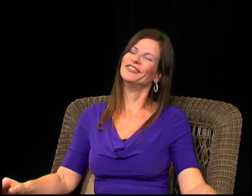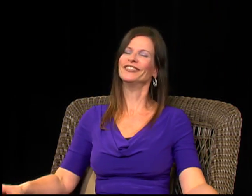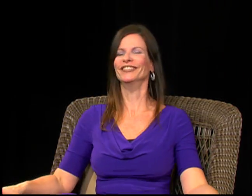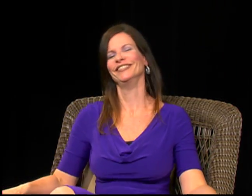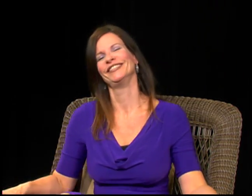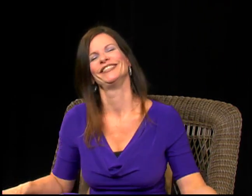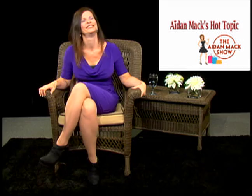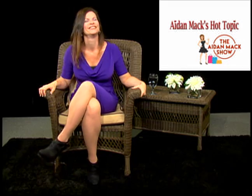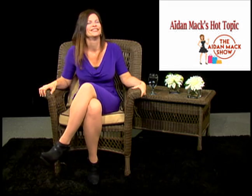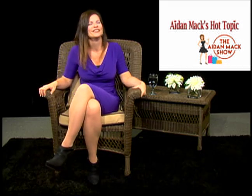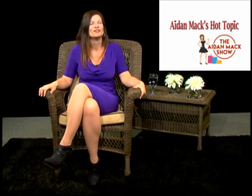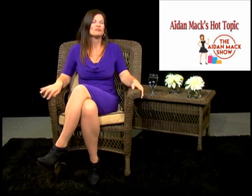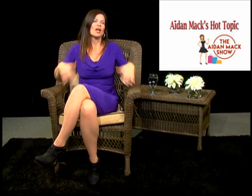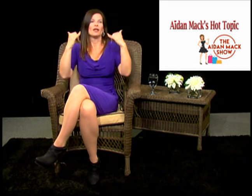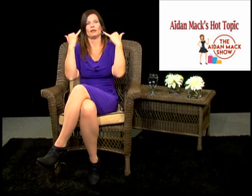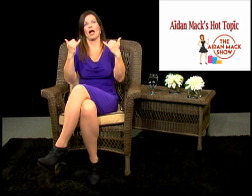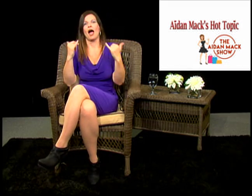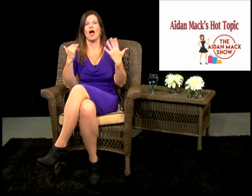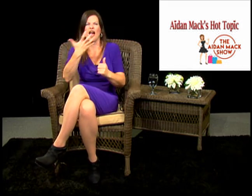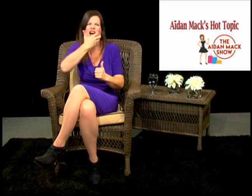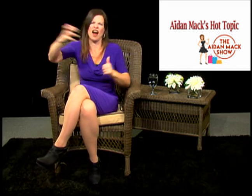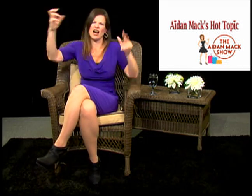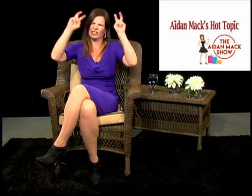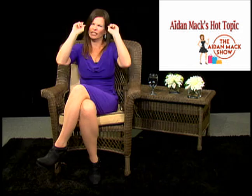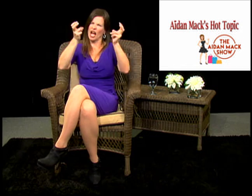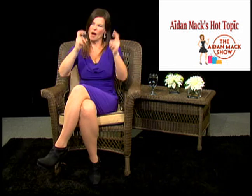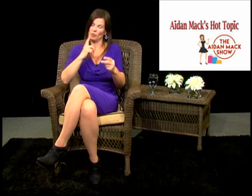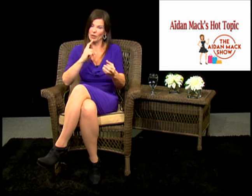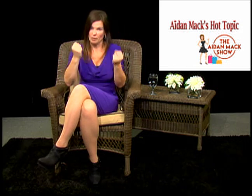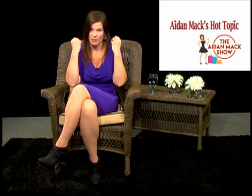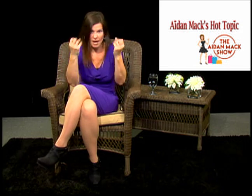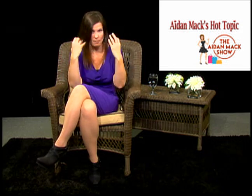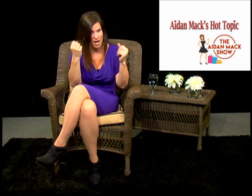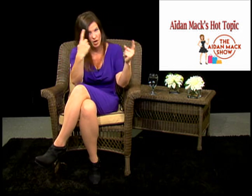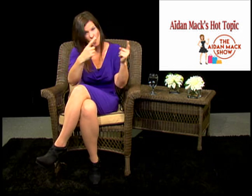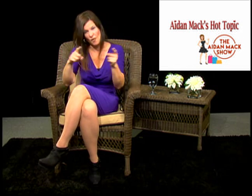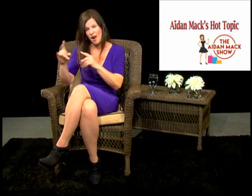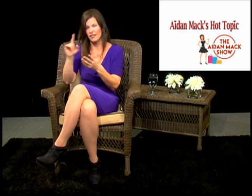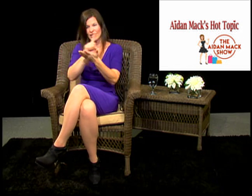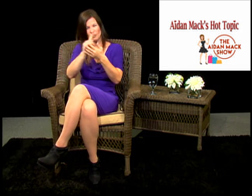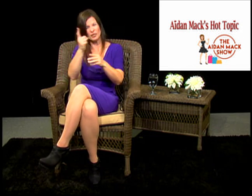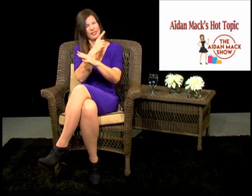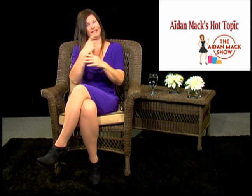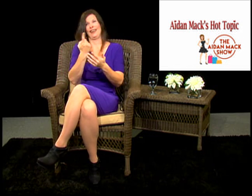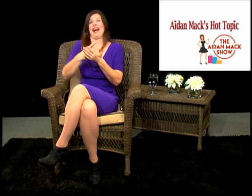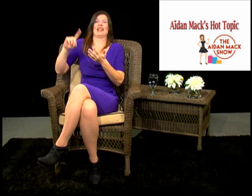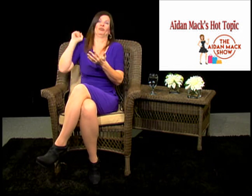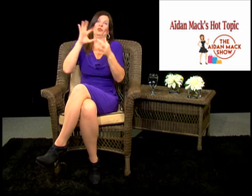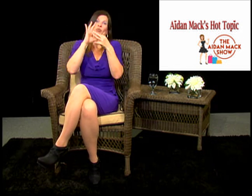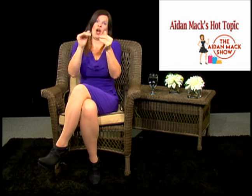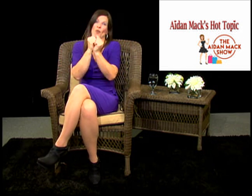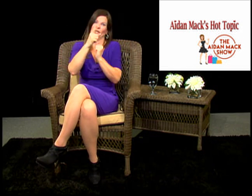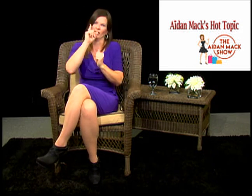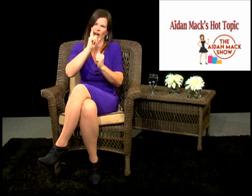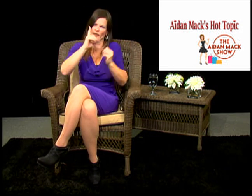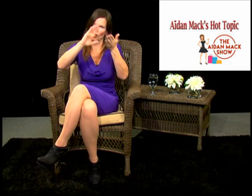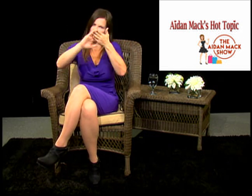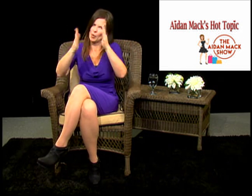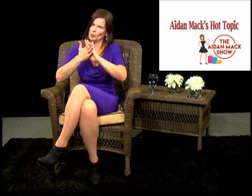only $14.99, something I could afford. So I'm glad that worked out, and I hope you had a good Halloween as well. So now for Aidan